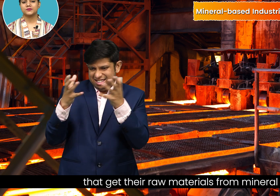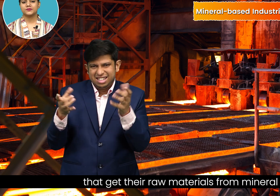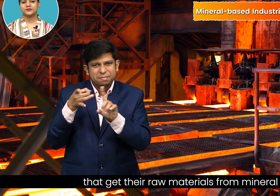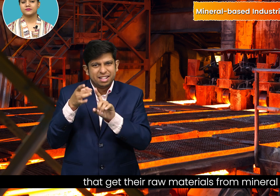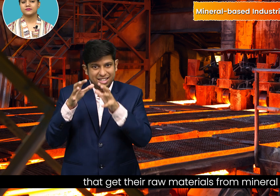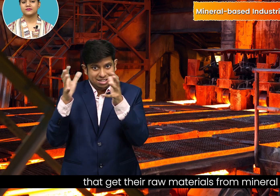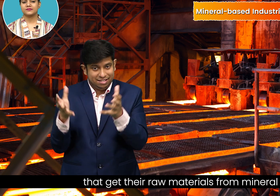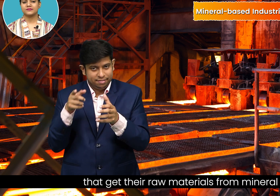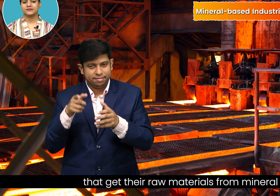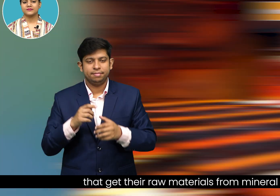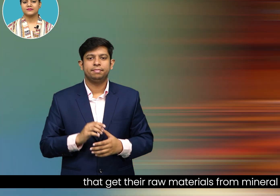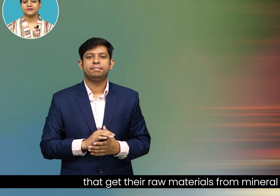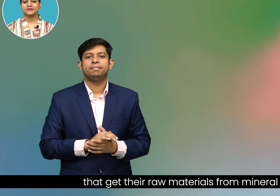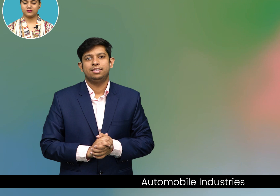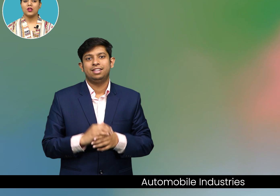ores.